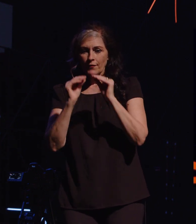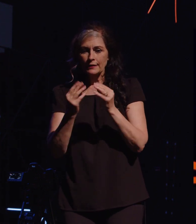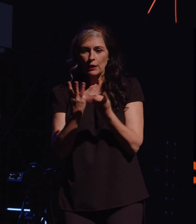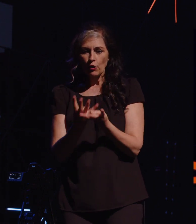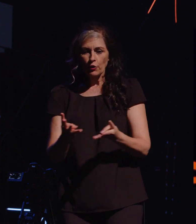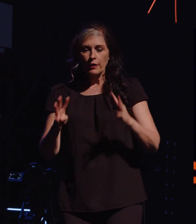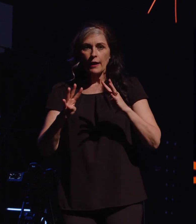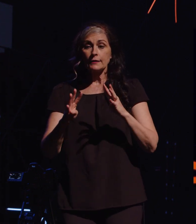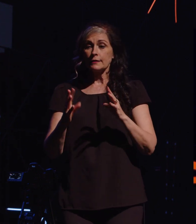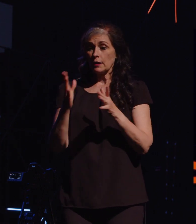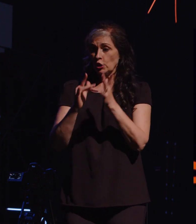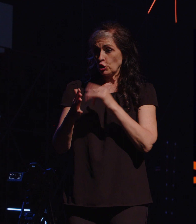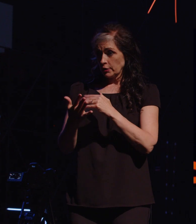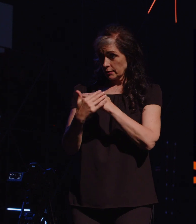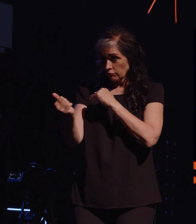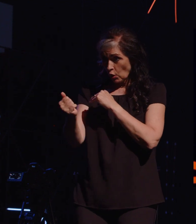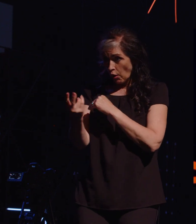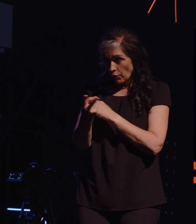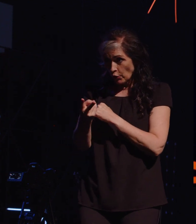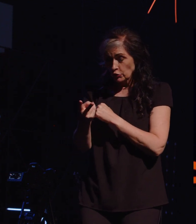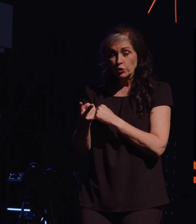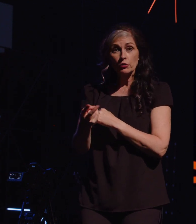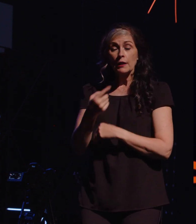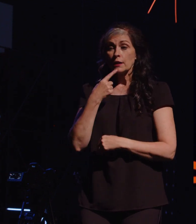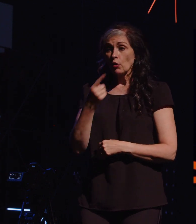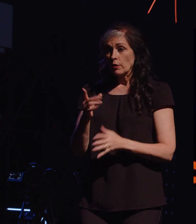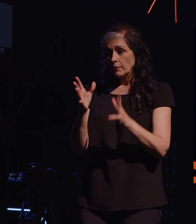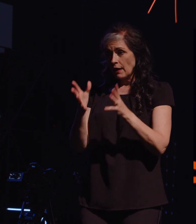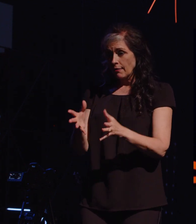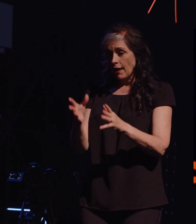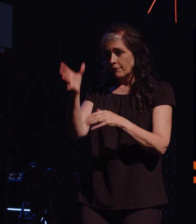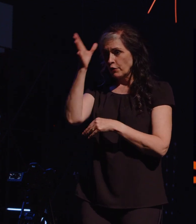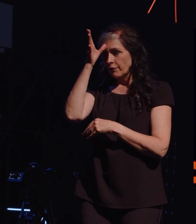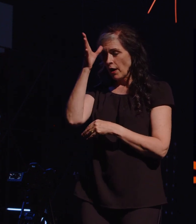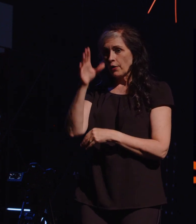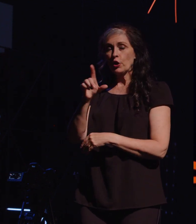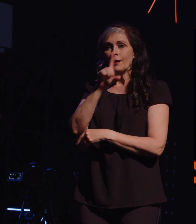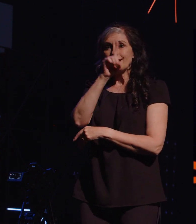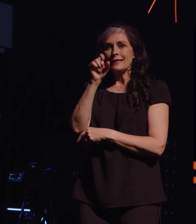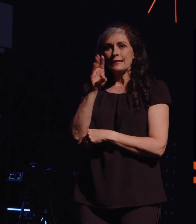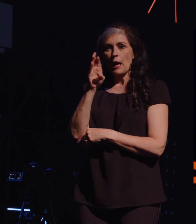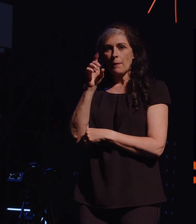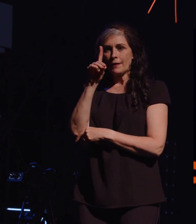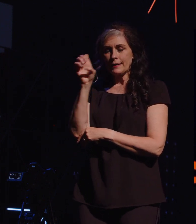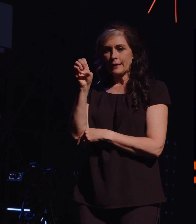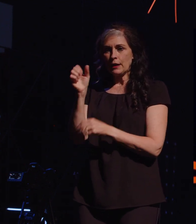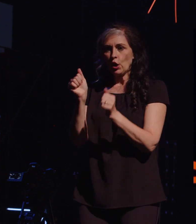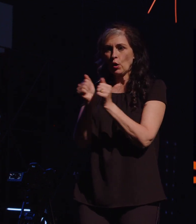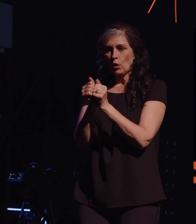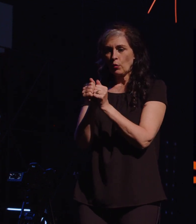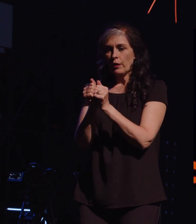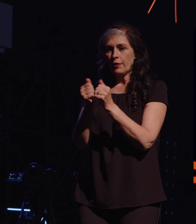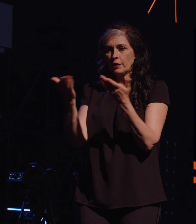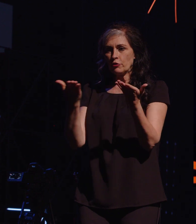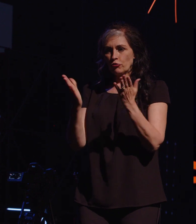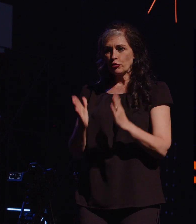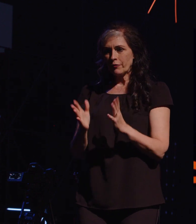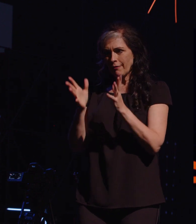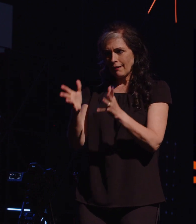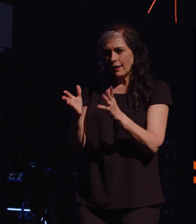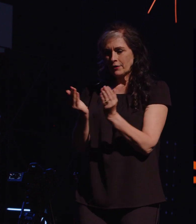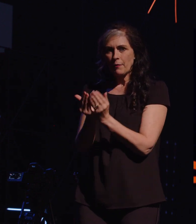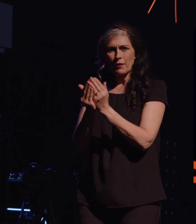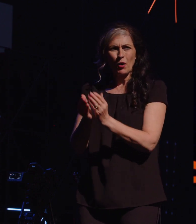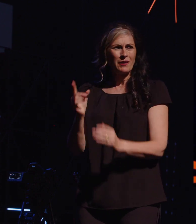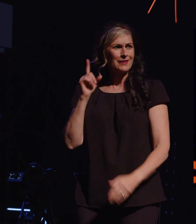Jesus immediately called them, and we're told they left their father Zebedee in the boat with their hired servants. That doesn't really sound nice, does